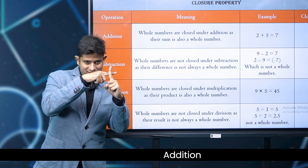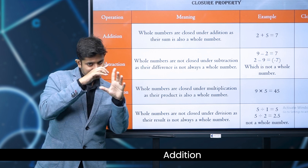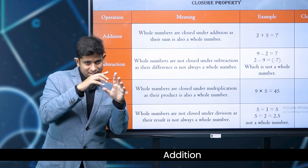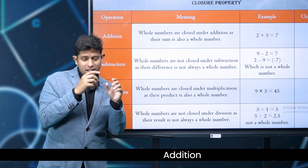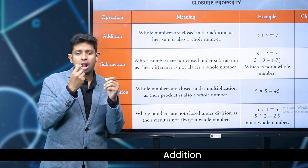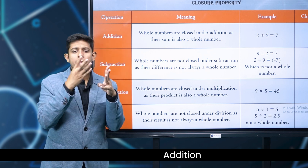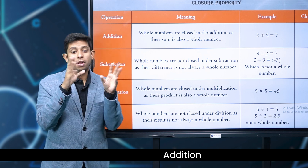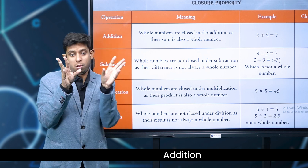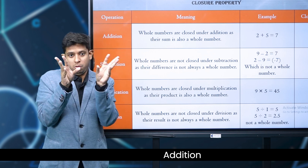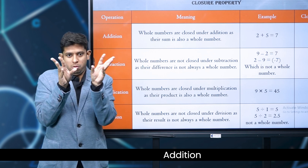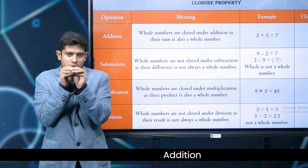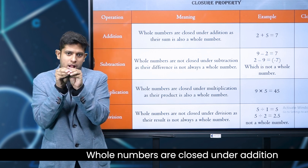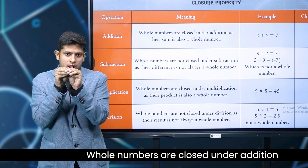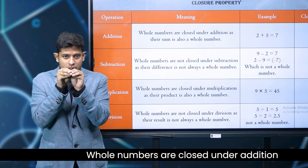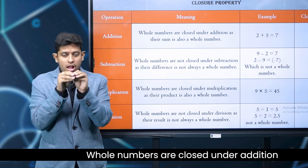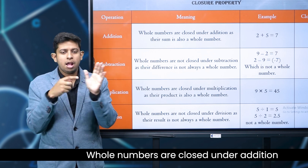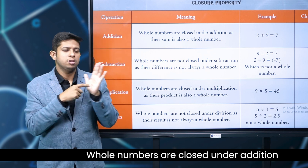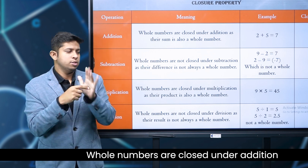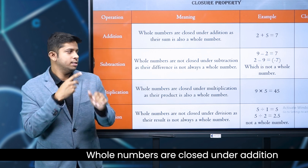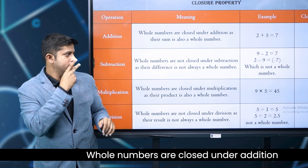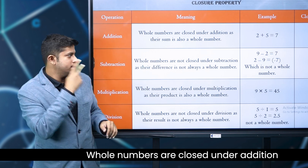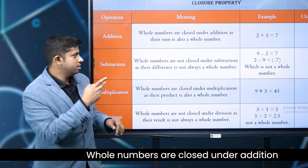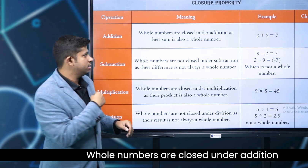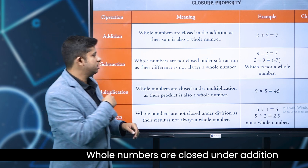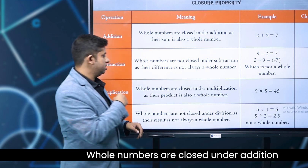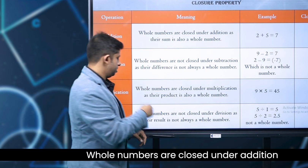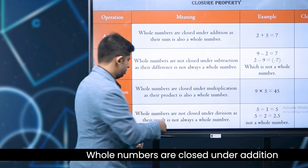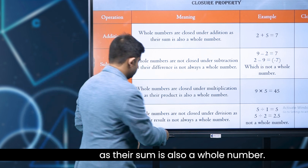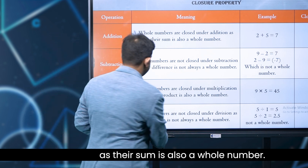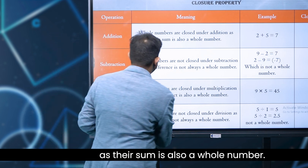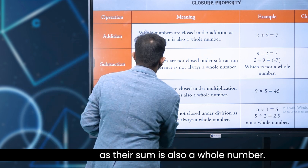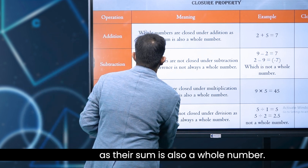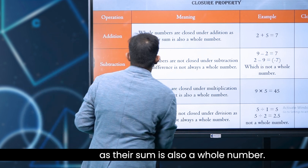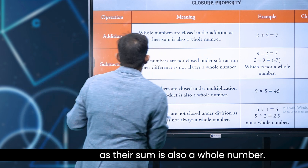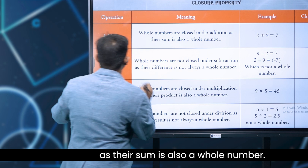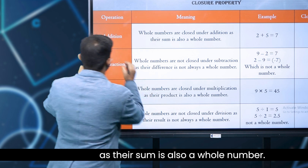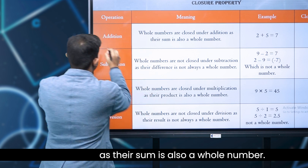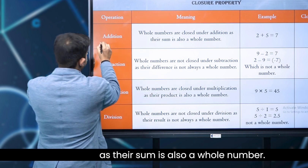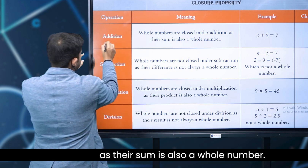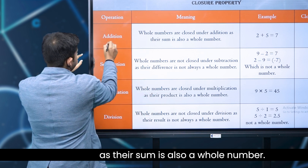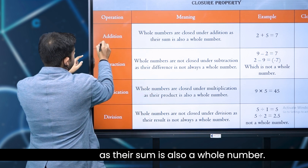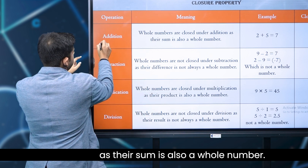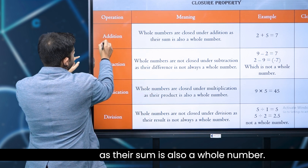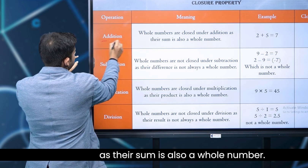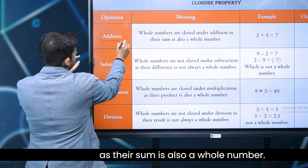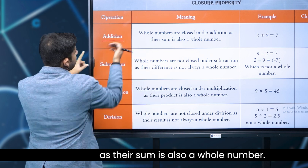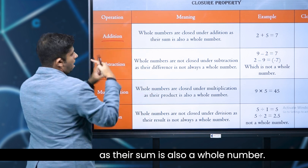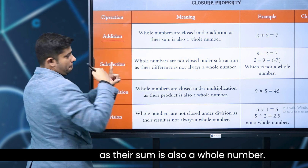Addition. Whole numbers are closed under addition as their sum is also a whole number.